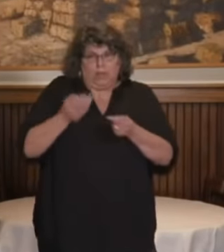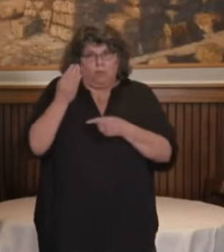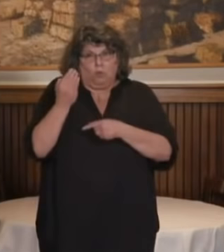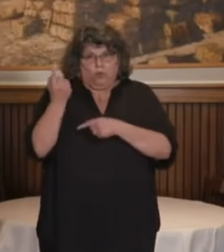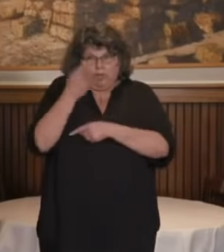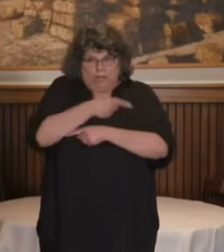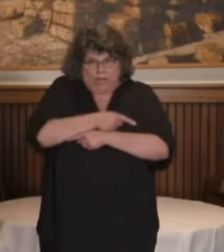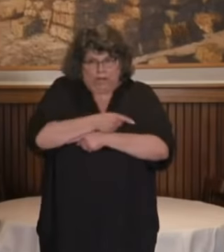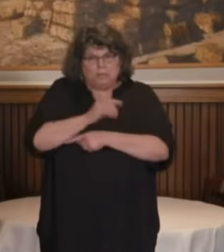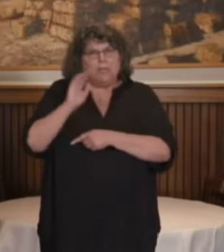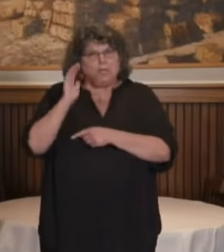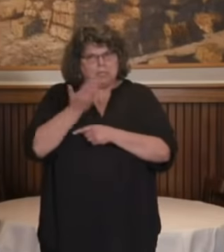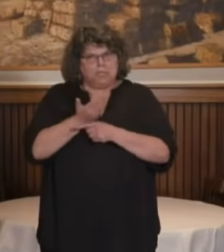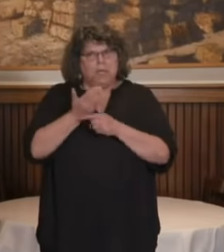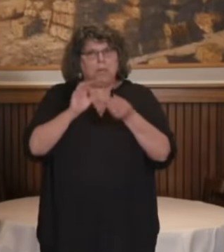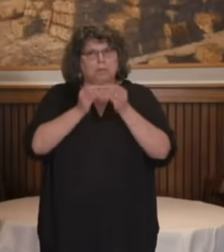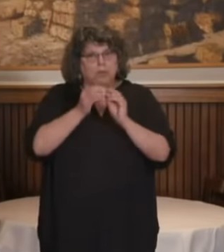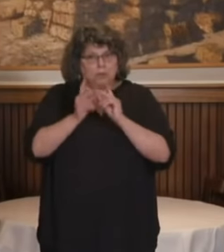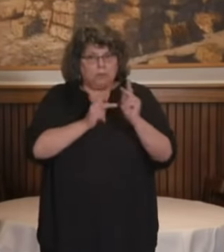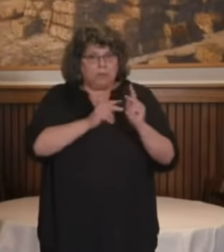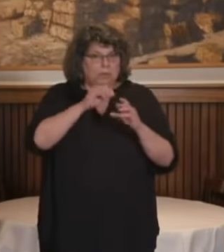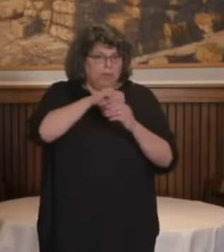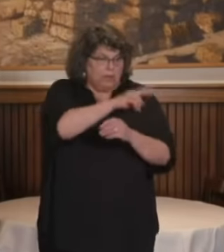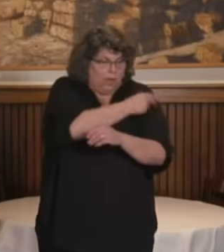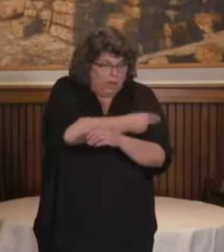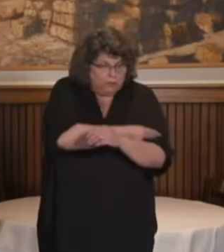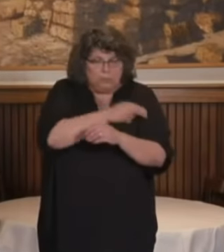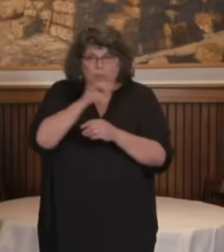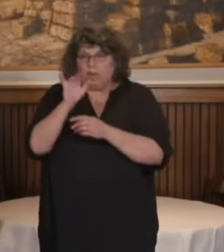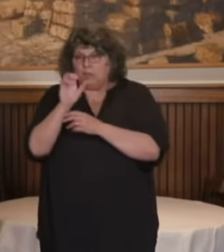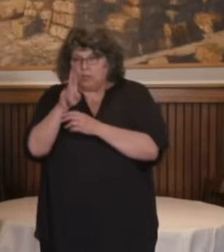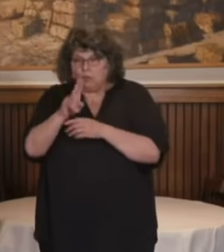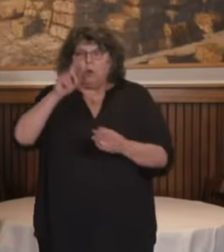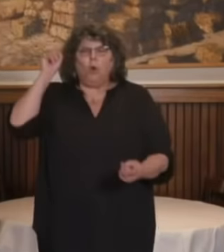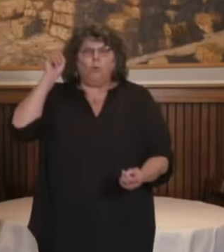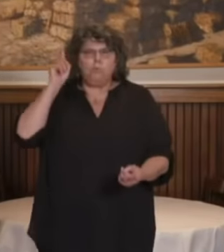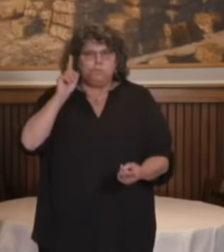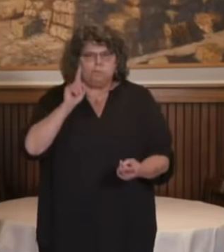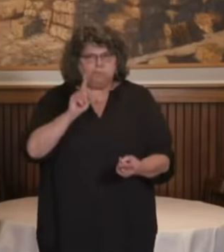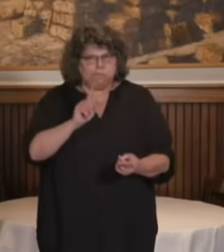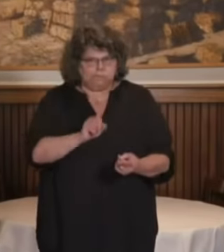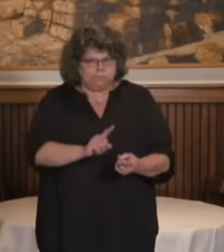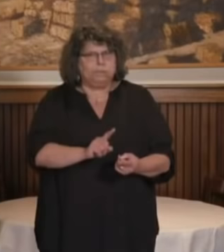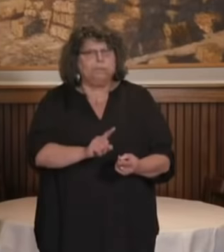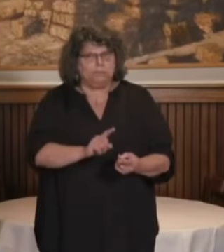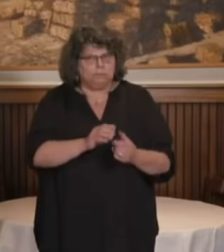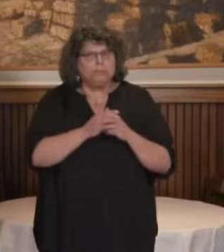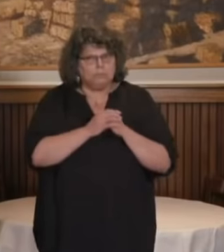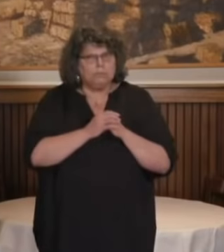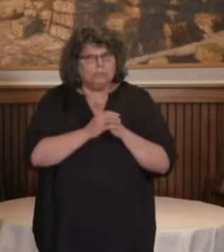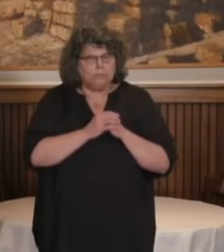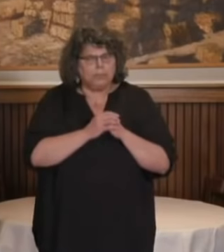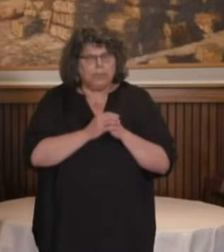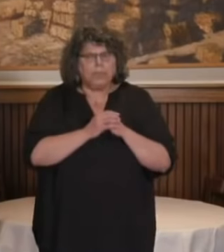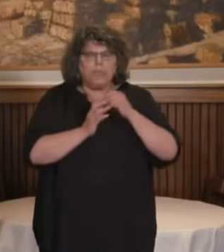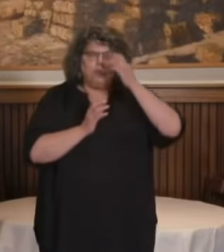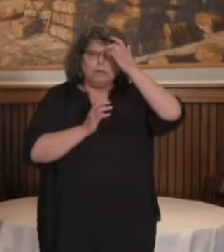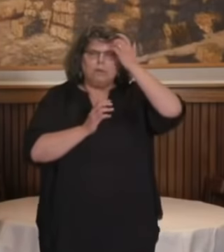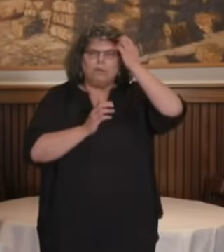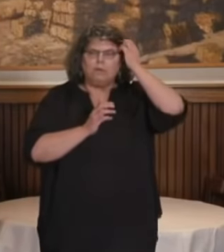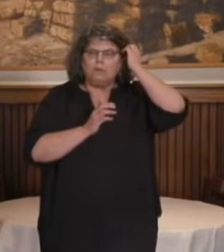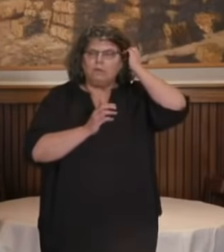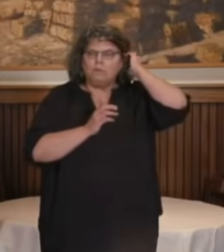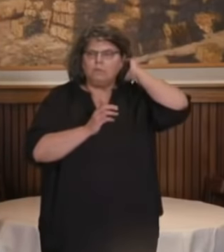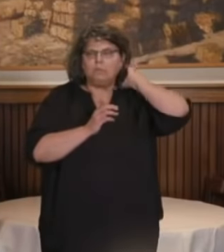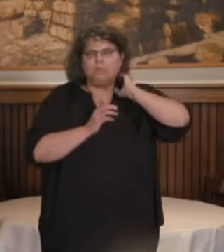line down in hospitalizations, a 14-day trend line down in the number of ICU patients.